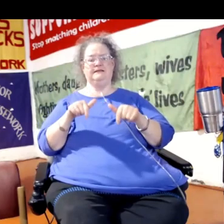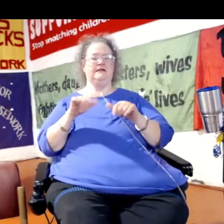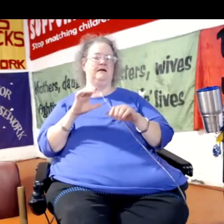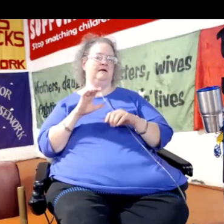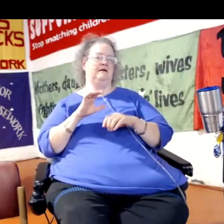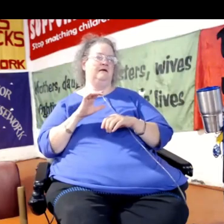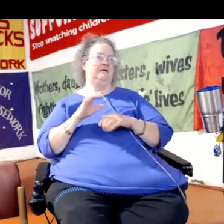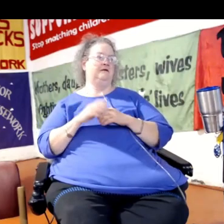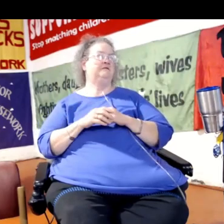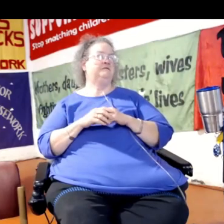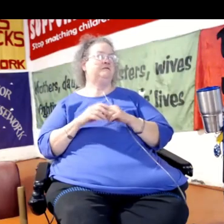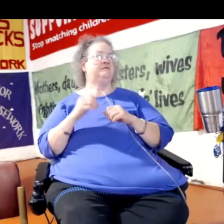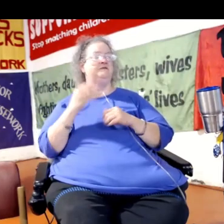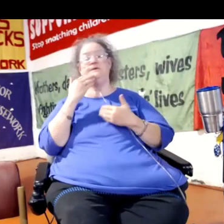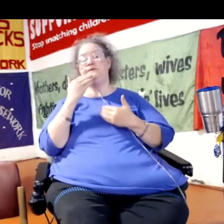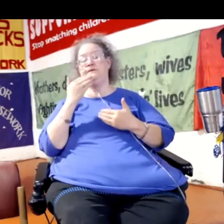Yes.